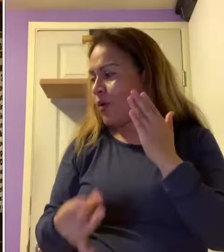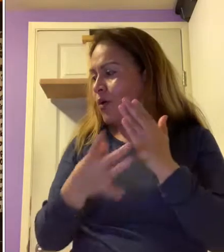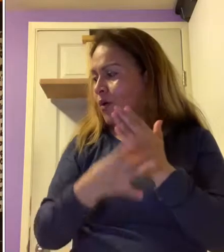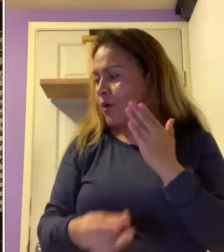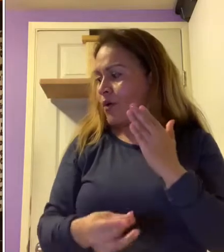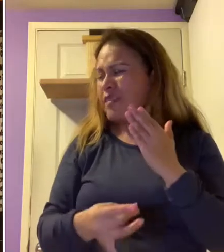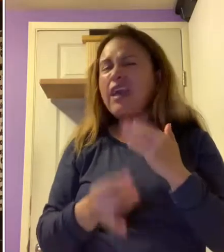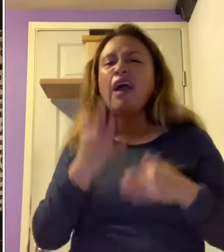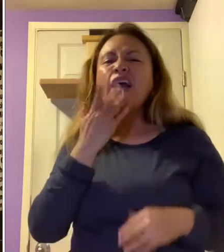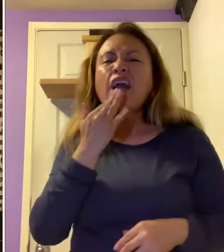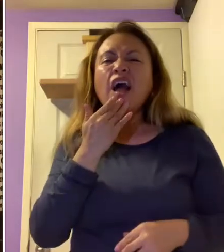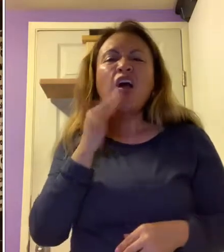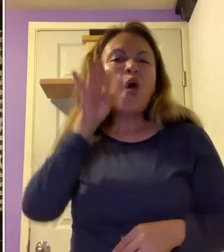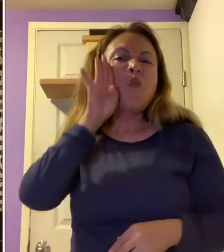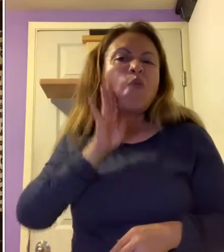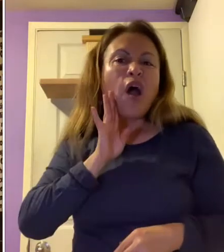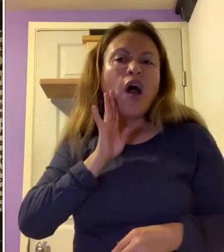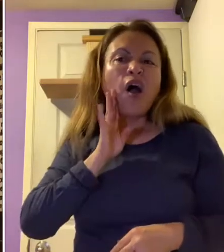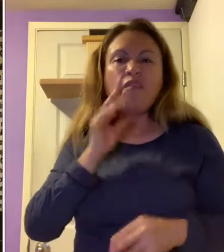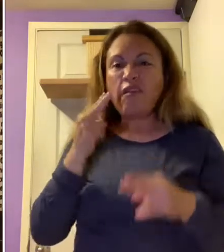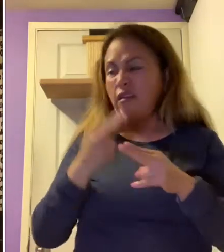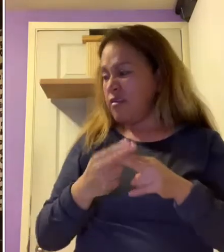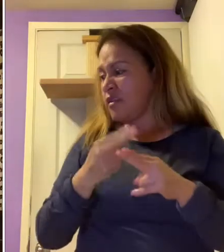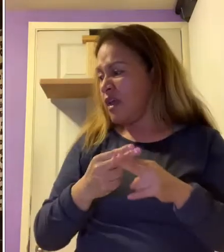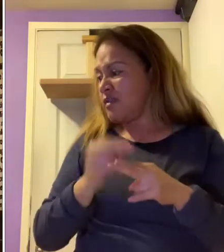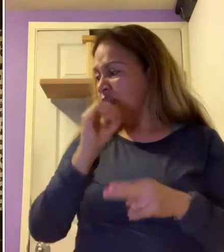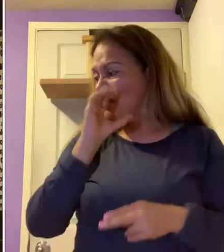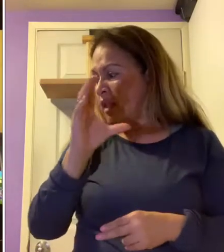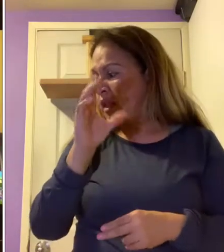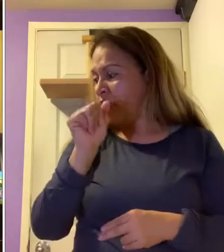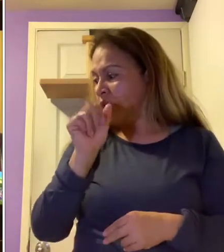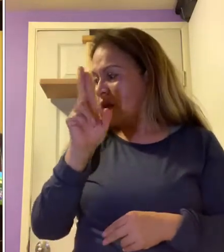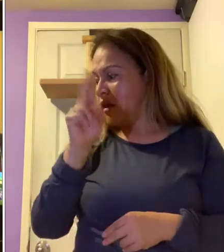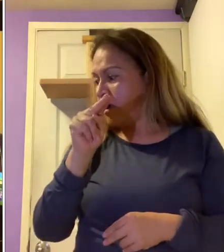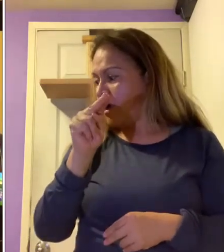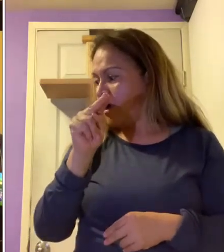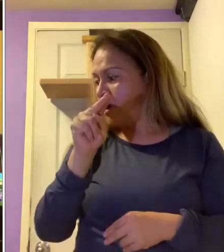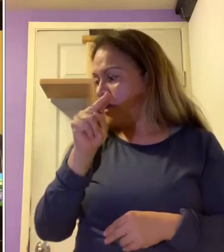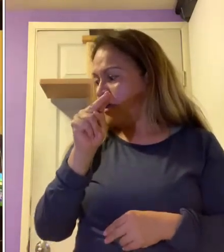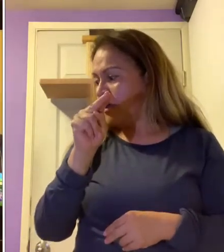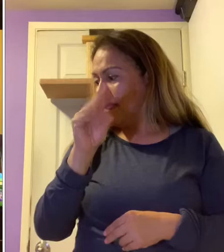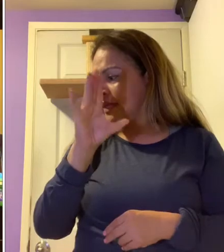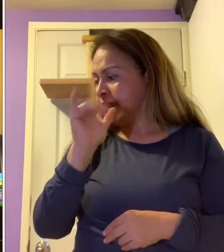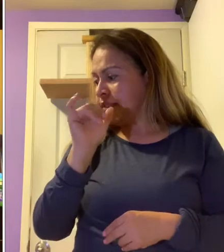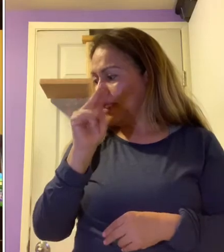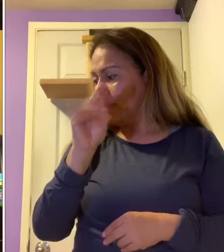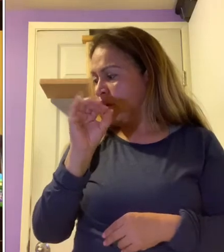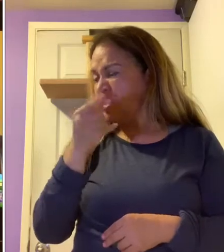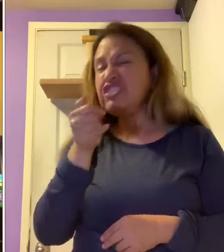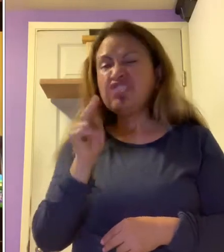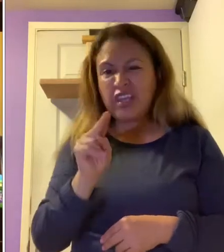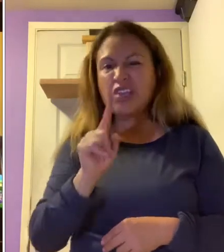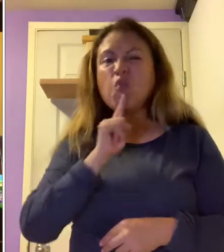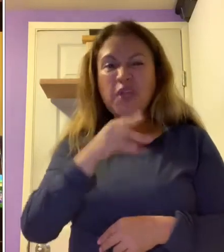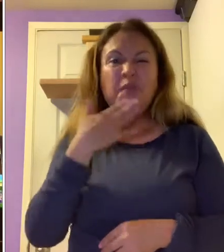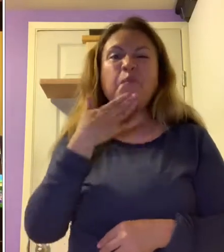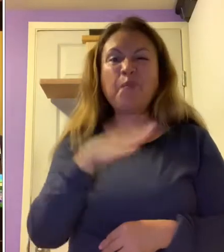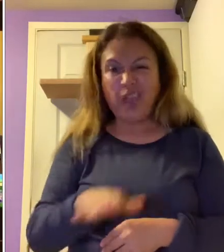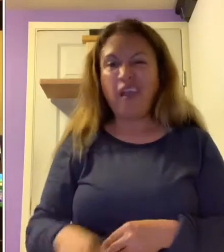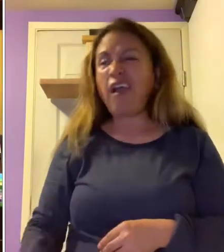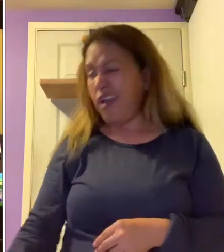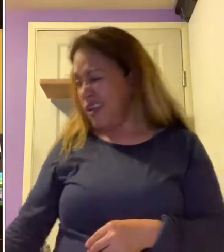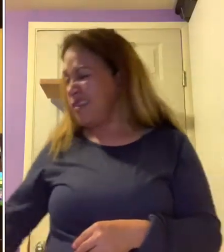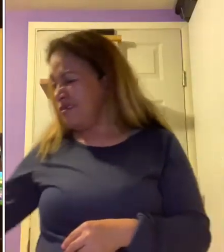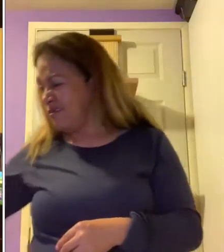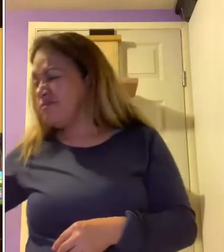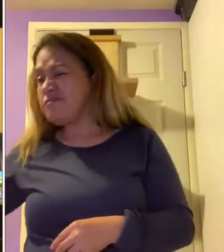oils, tons of preservatives, caramel coloring, which is a known carcinogen. They do that to make it look brown, but it's really bad news. So this is